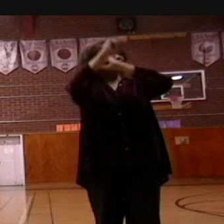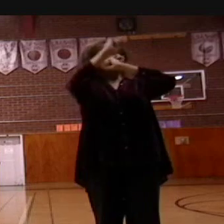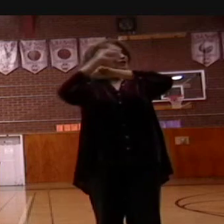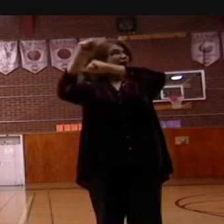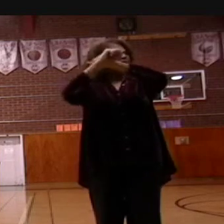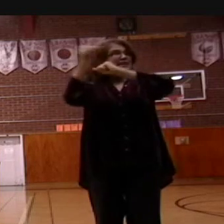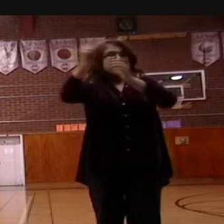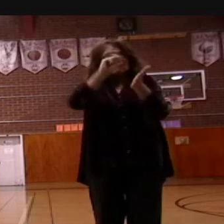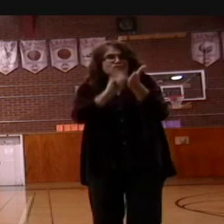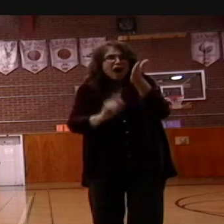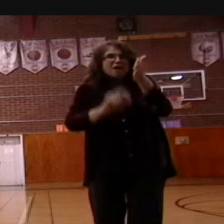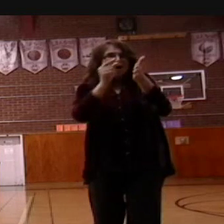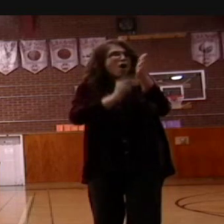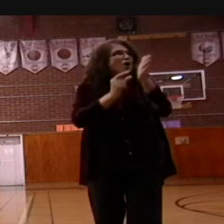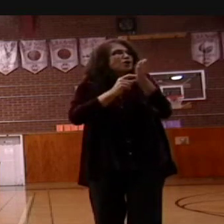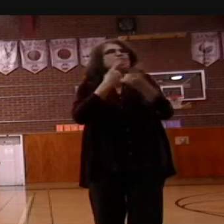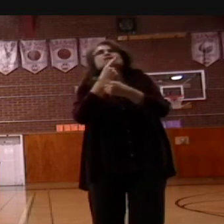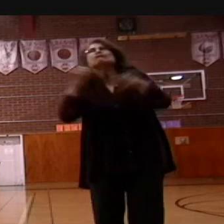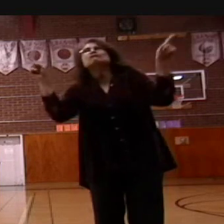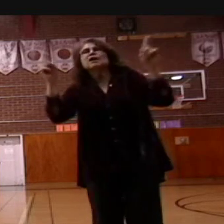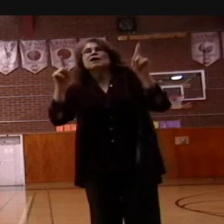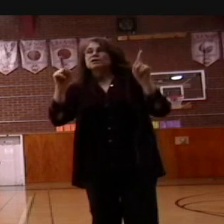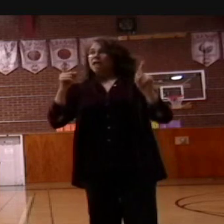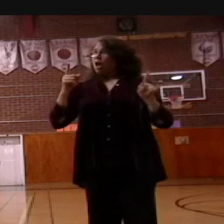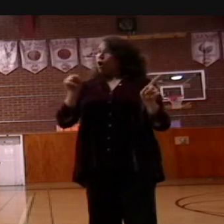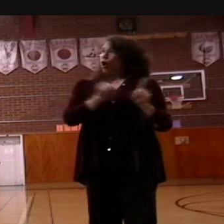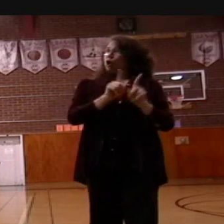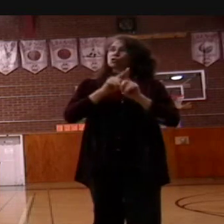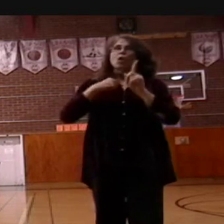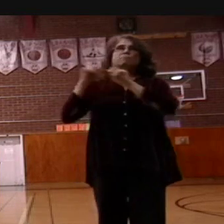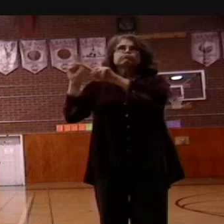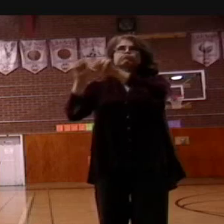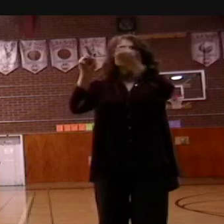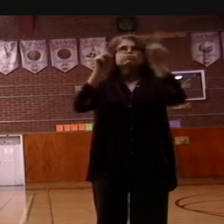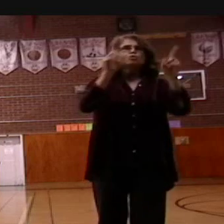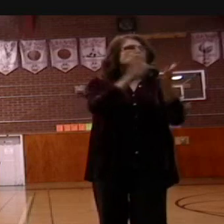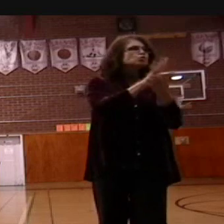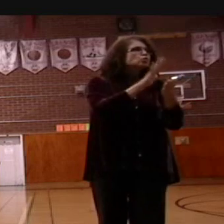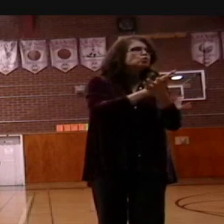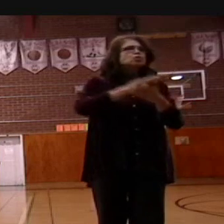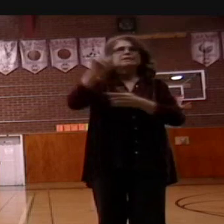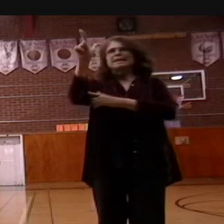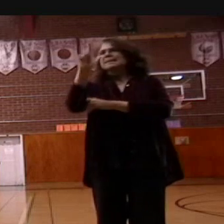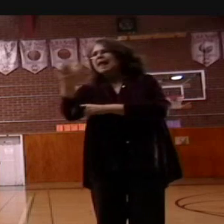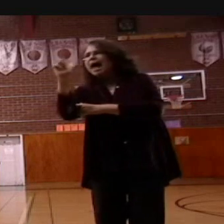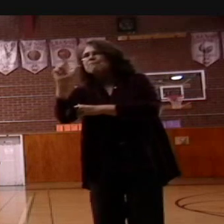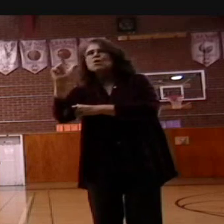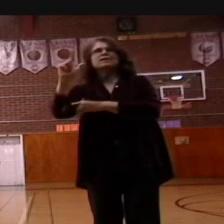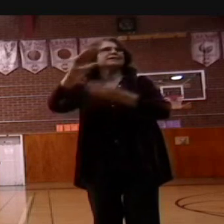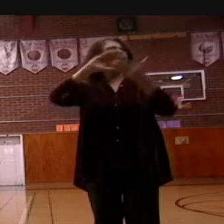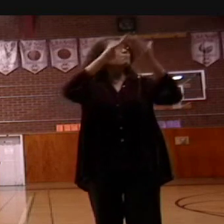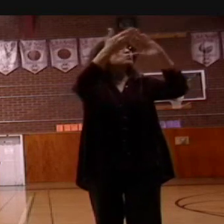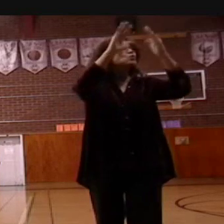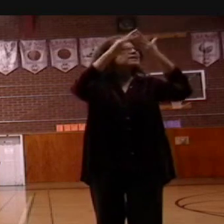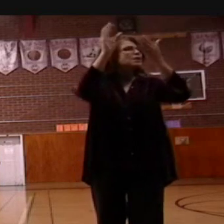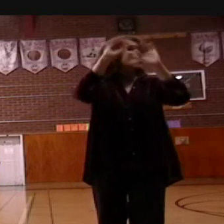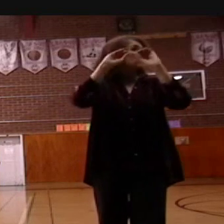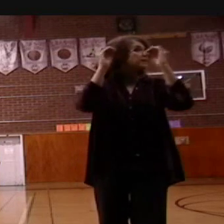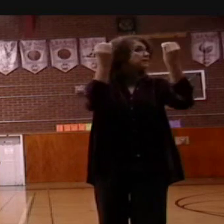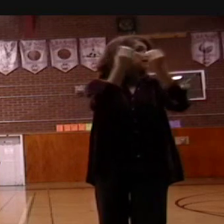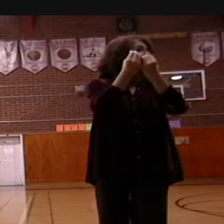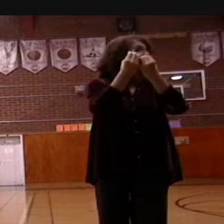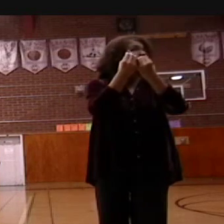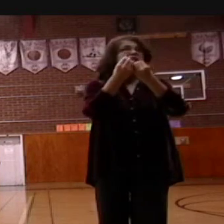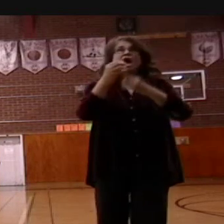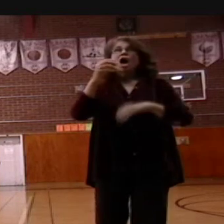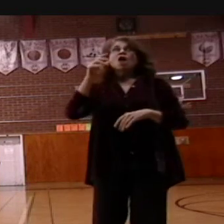I also started giving presentations at schools, libraries, and community organizations. By the third year, I didn't have to do